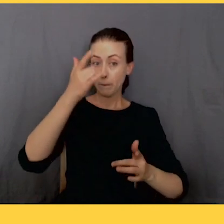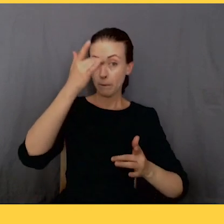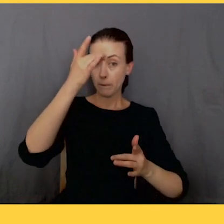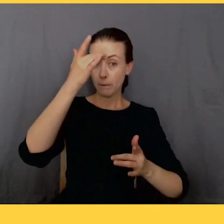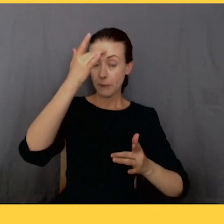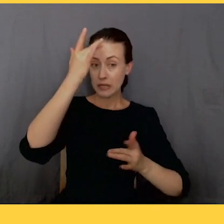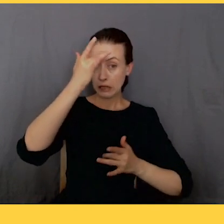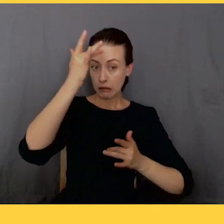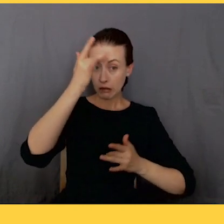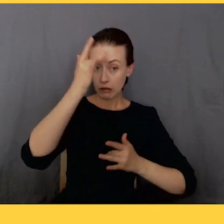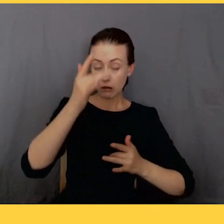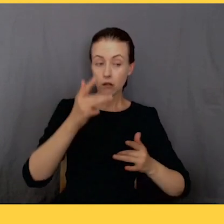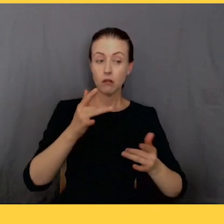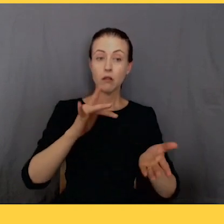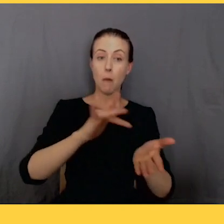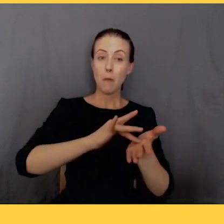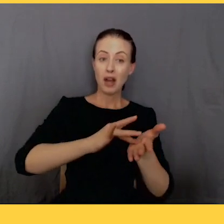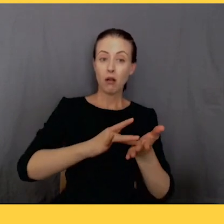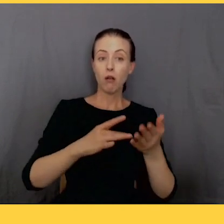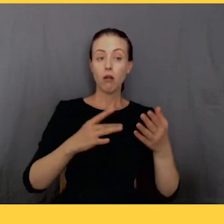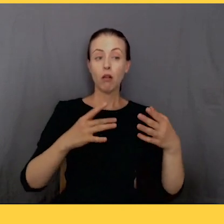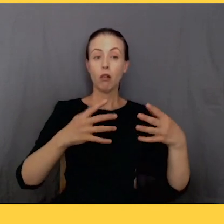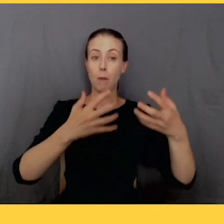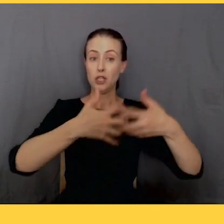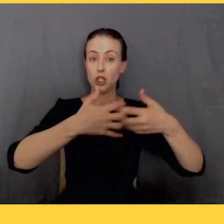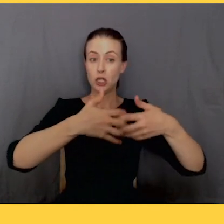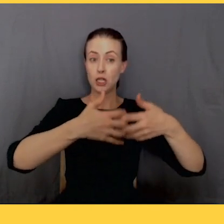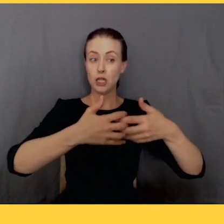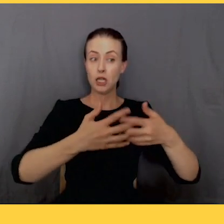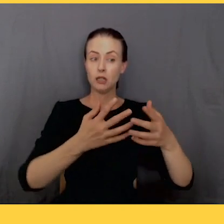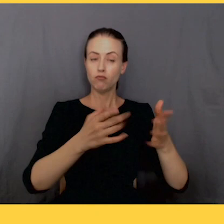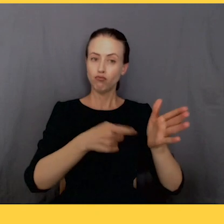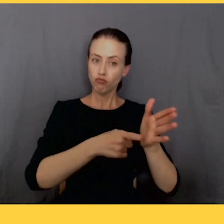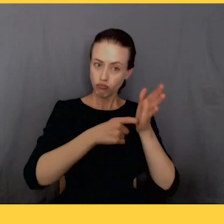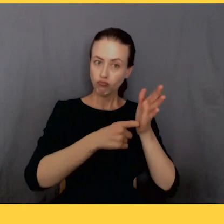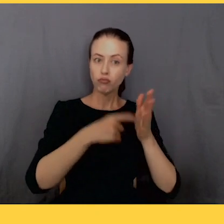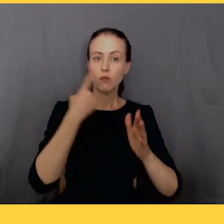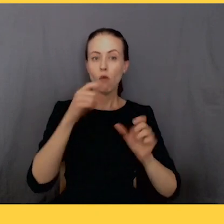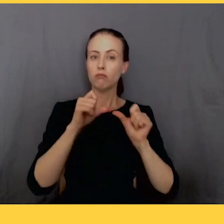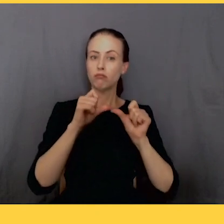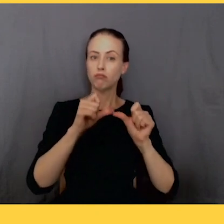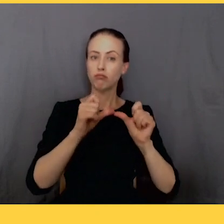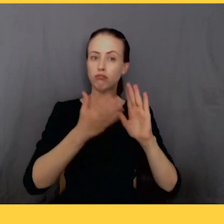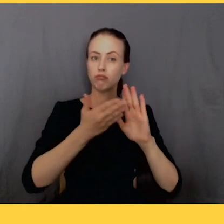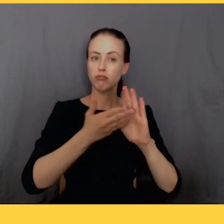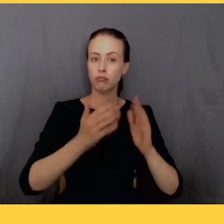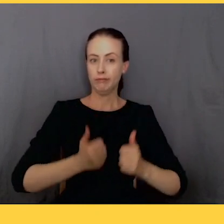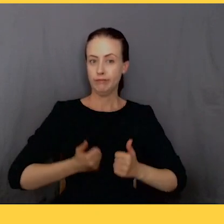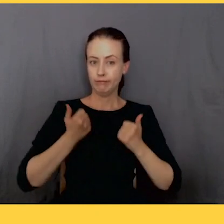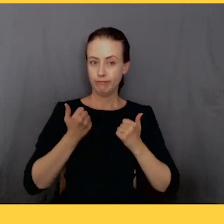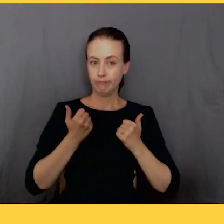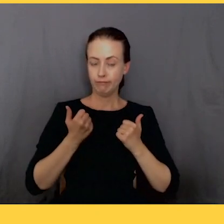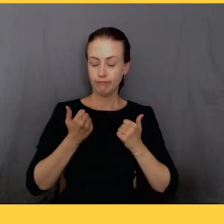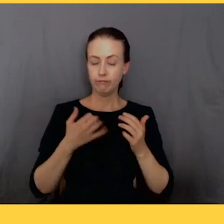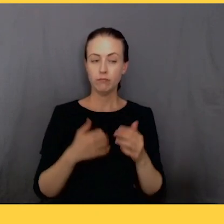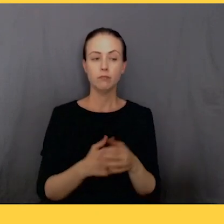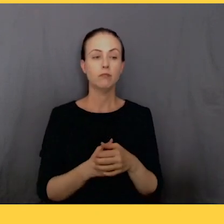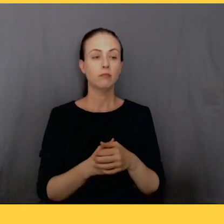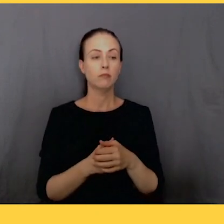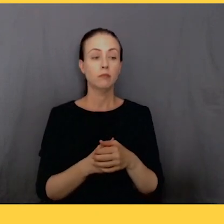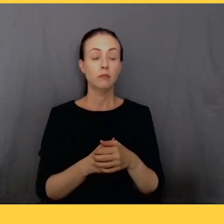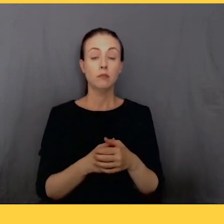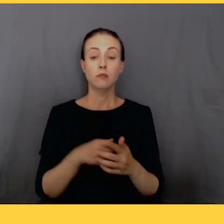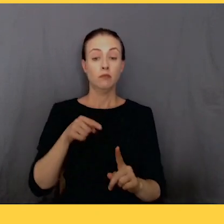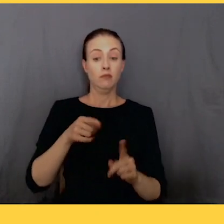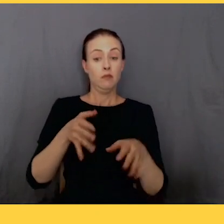are electricity is important for their life-sustaining comforts. And what is important